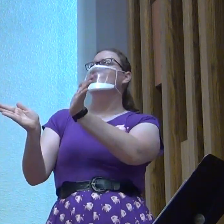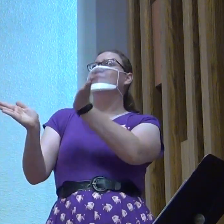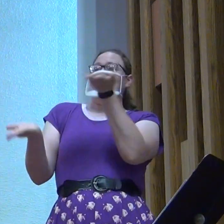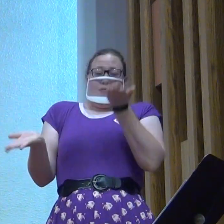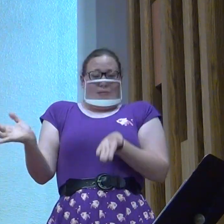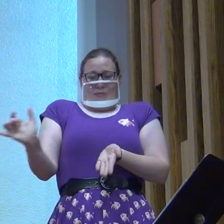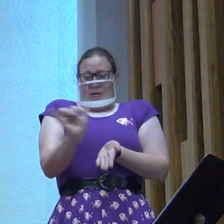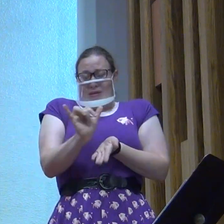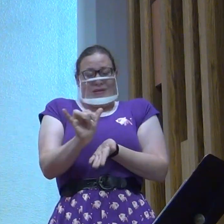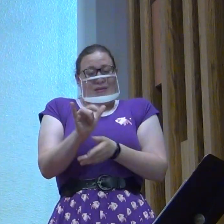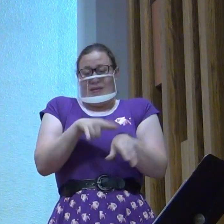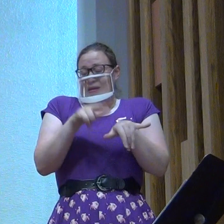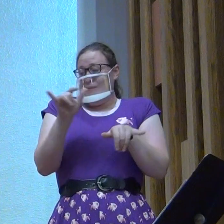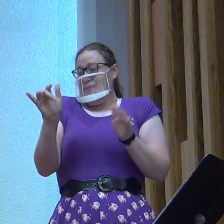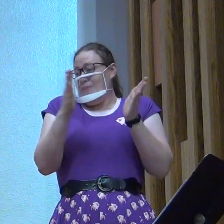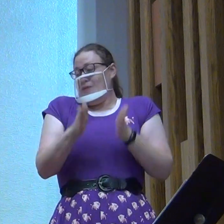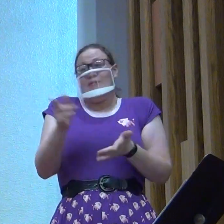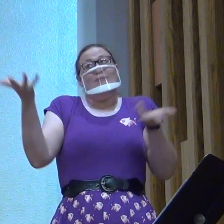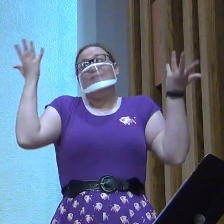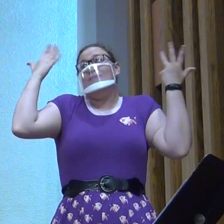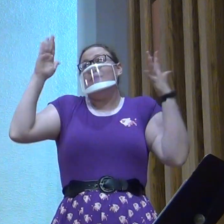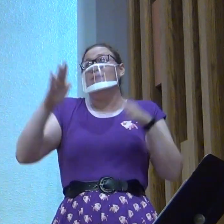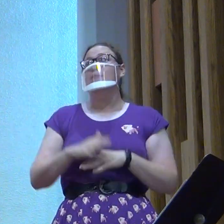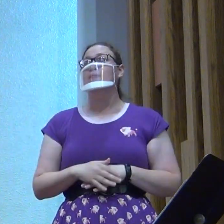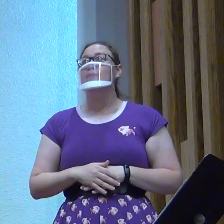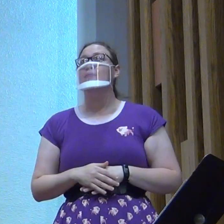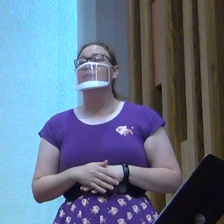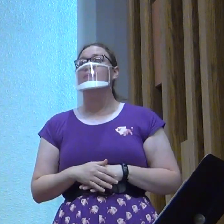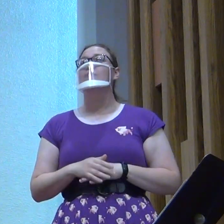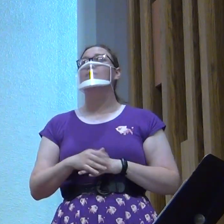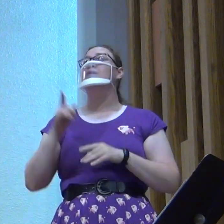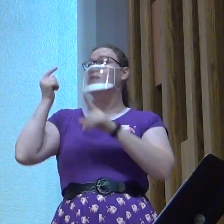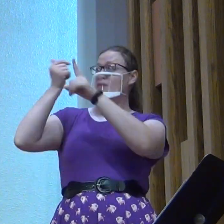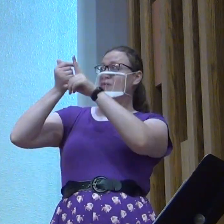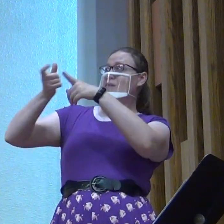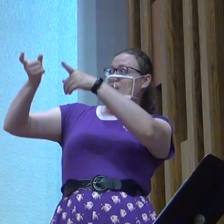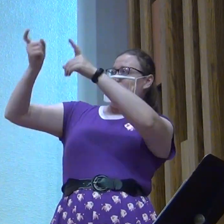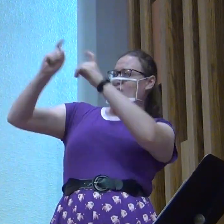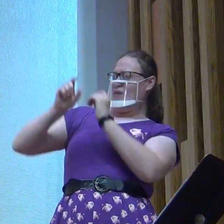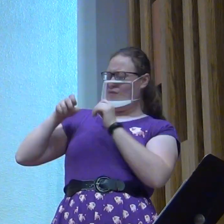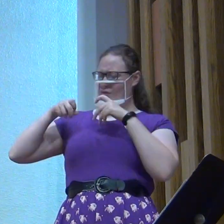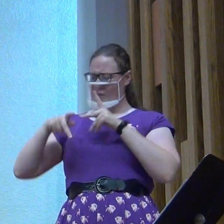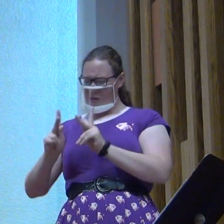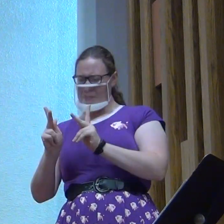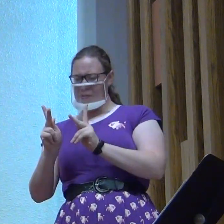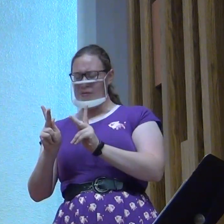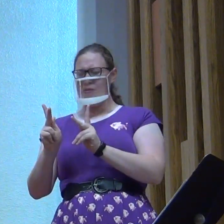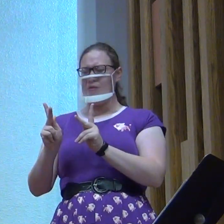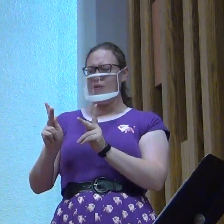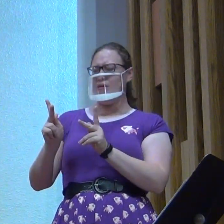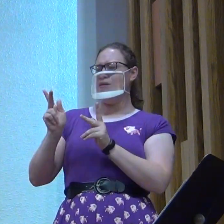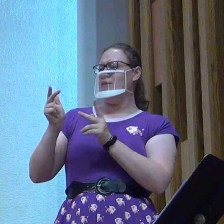You reveal to us opportunities by your Spirit.